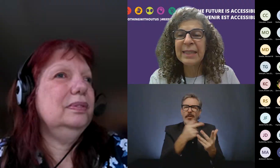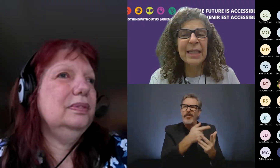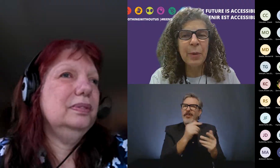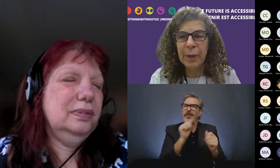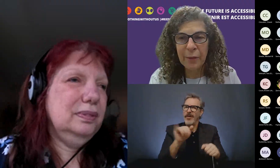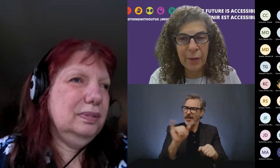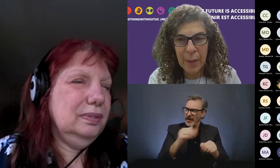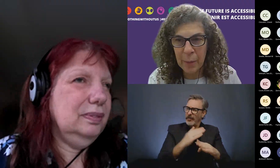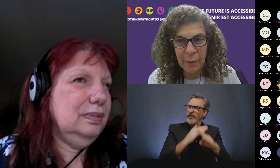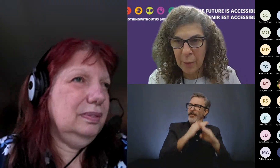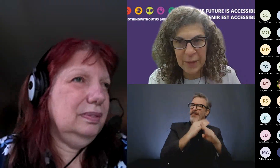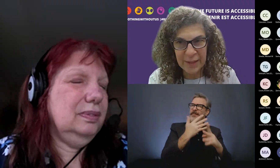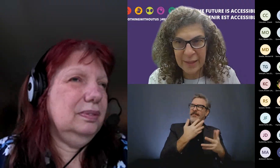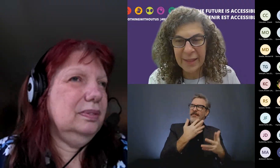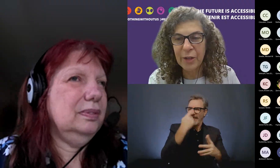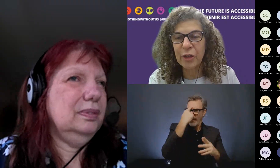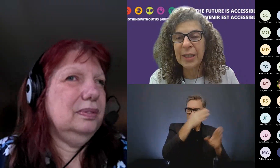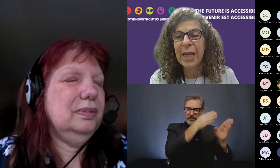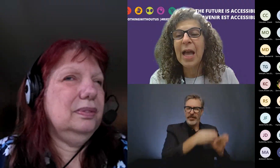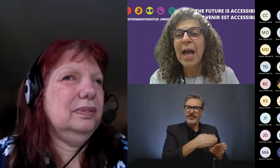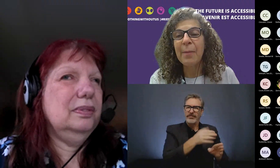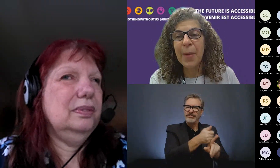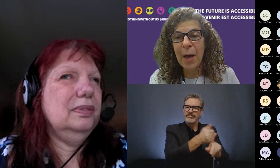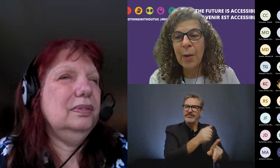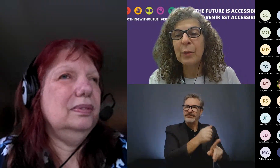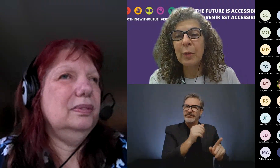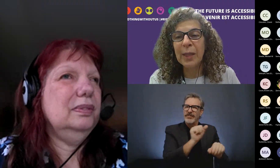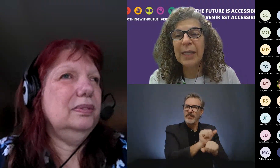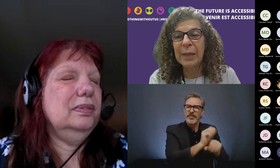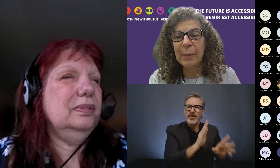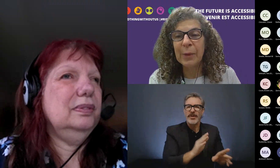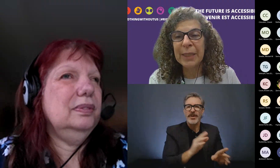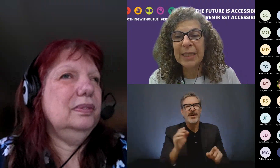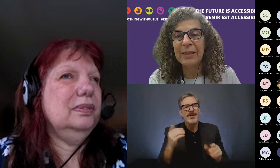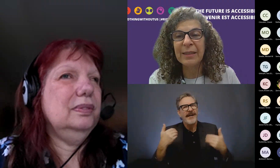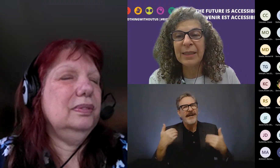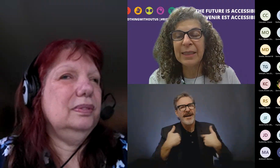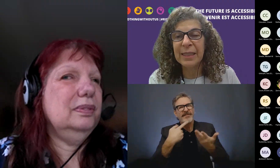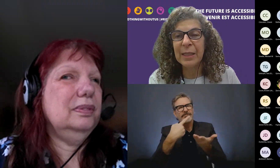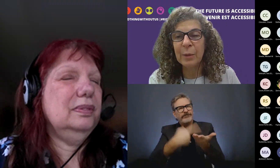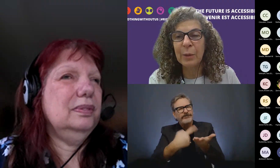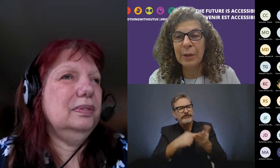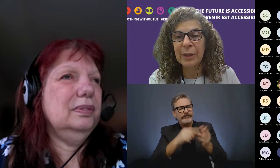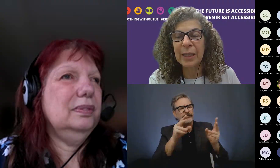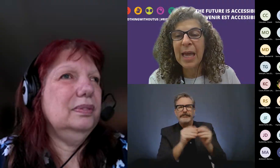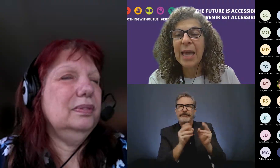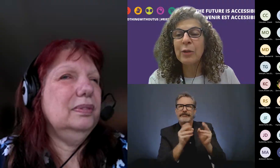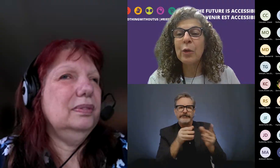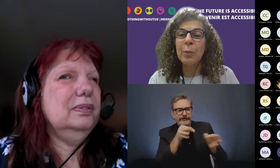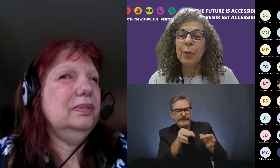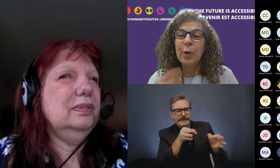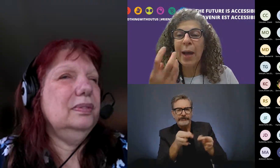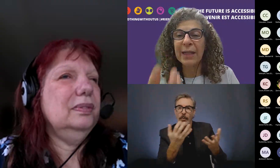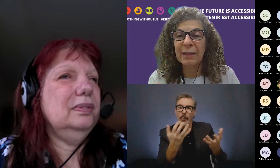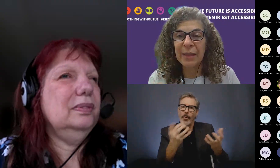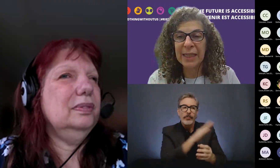conversation separate from the performance discussion about what the employee needs to succeed at work and